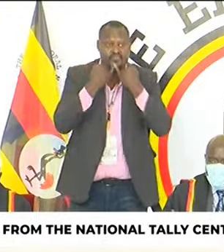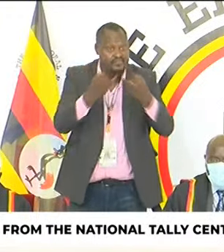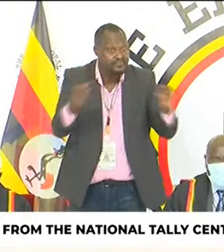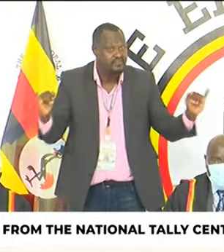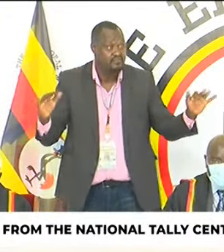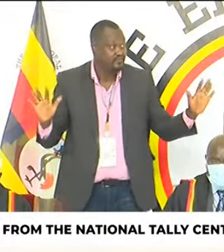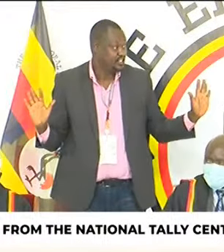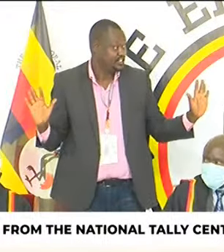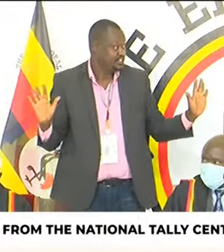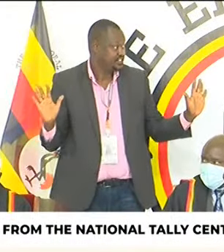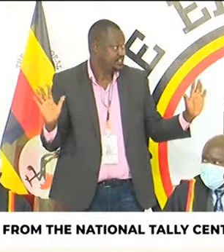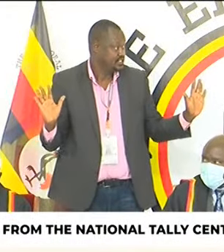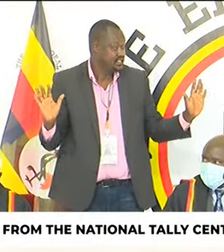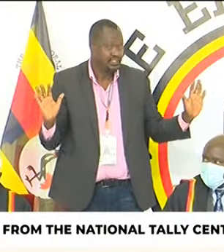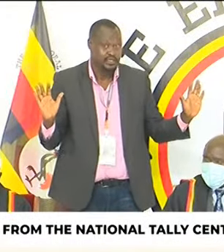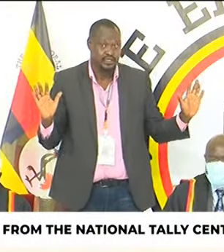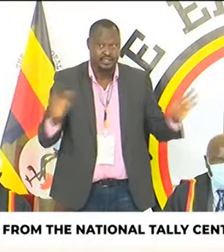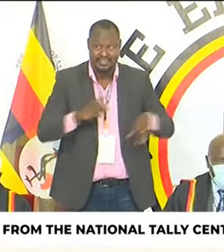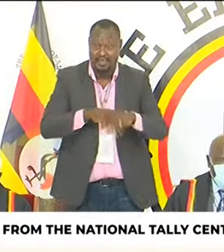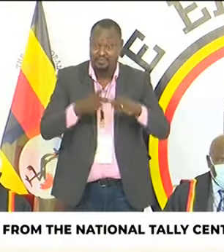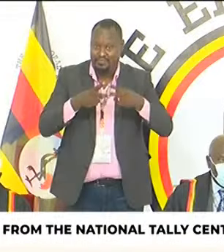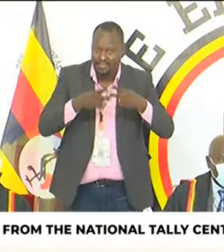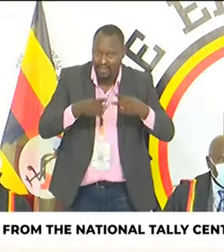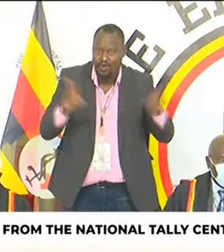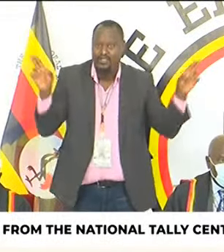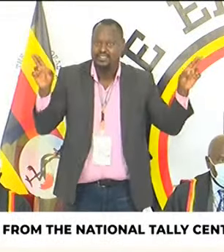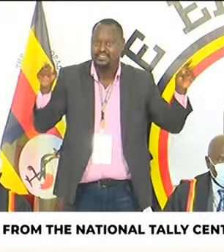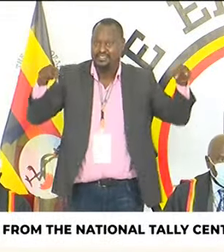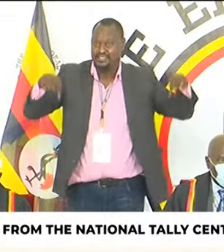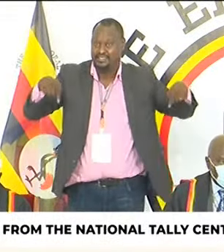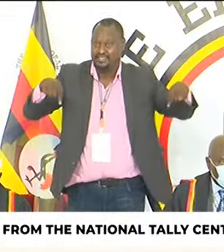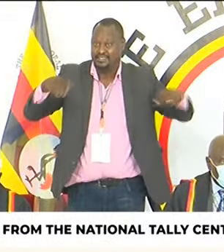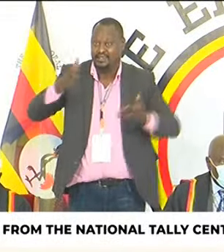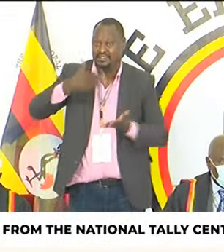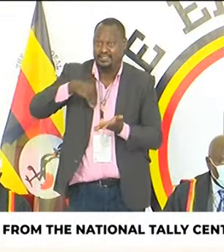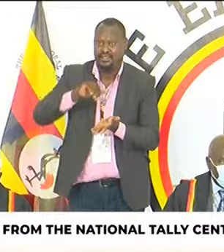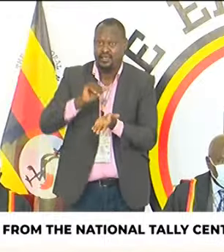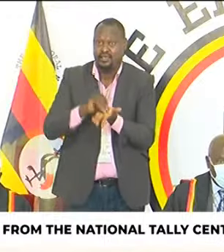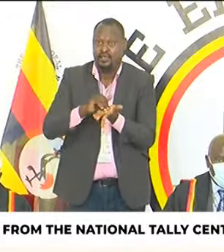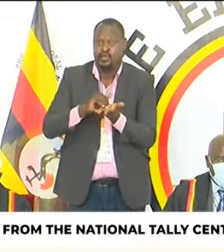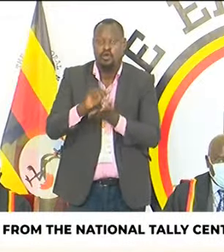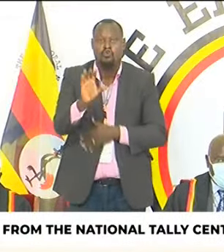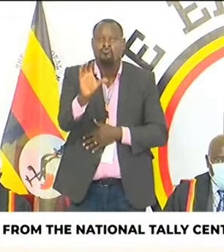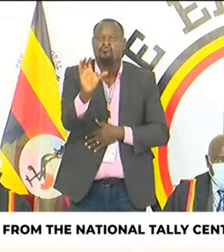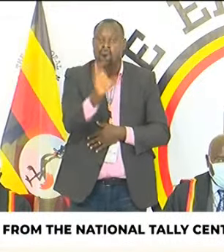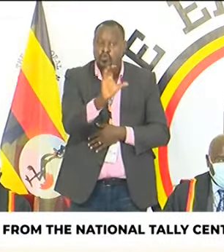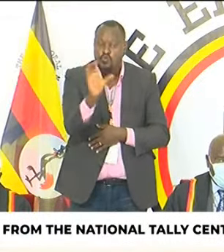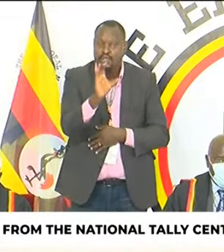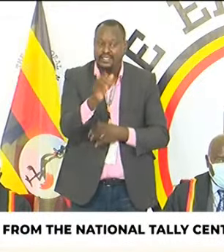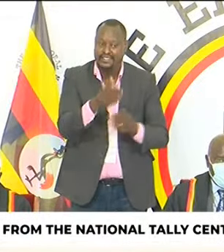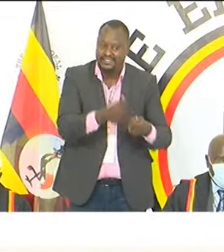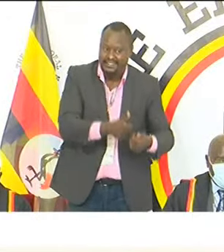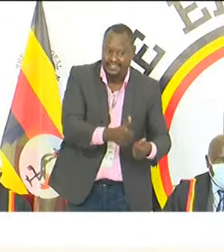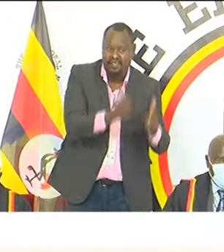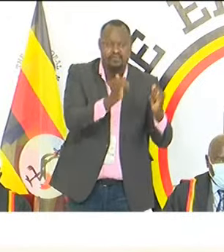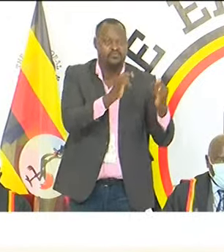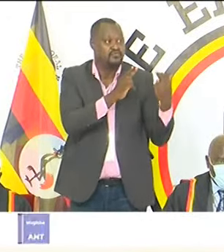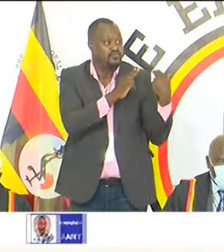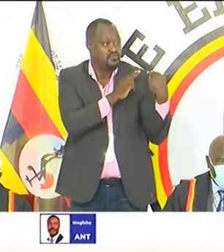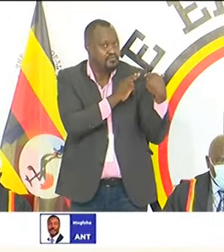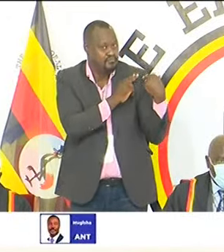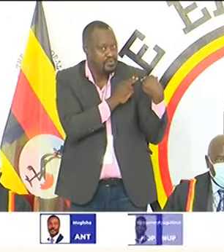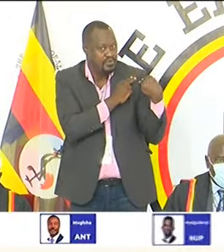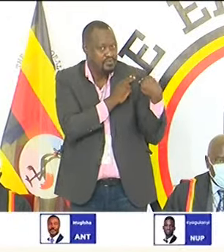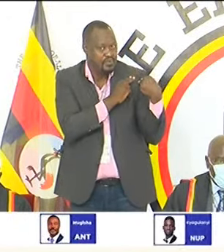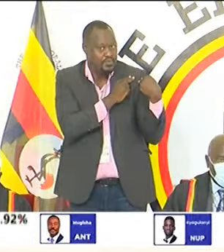were opening this tally center, the commission reveres itself in